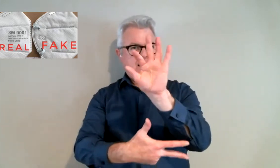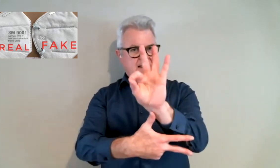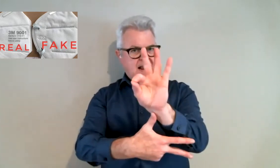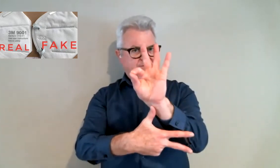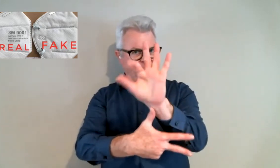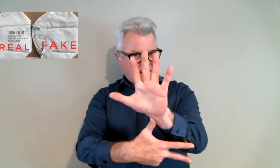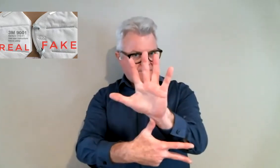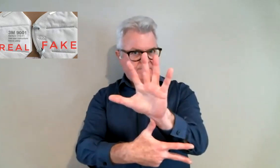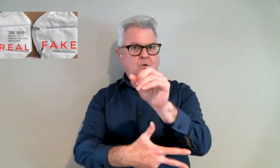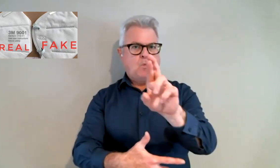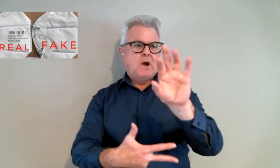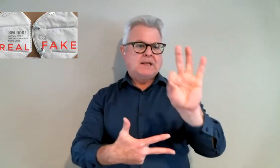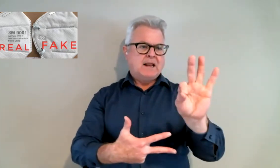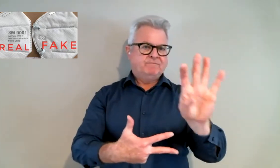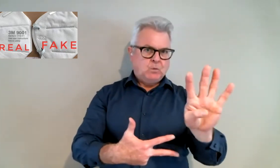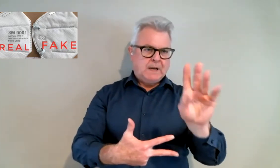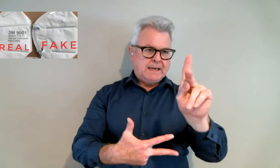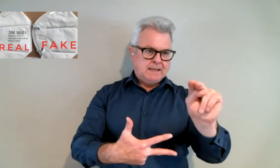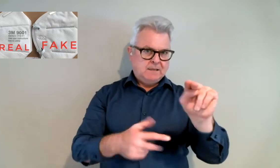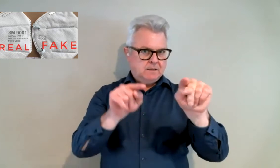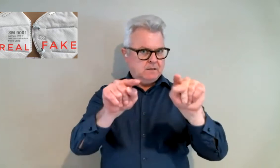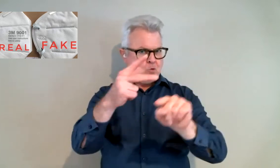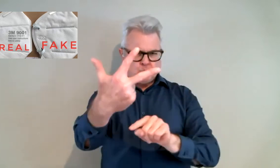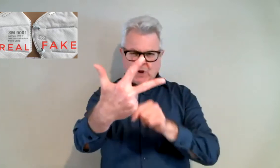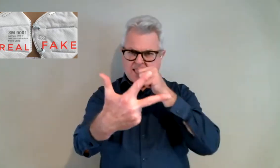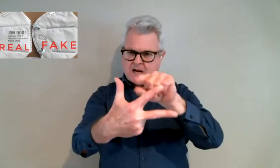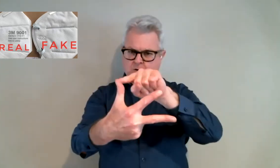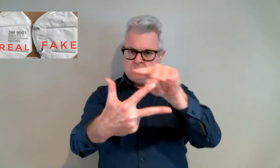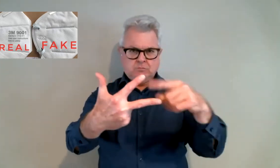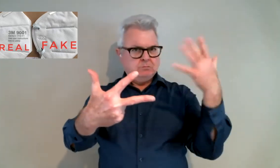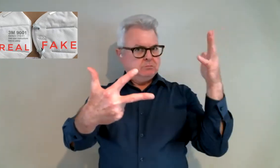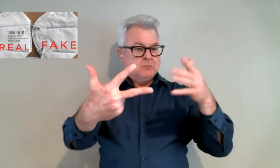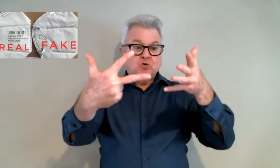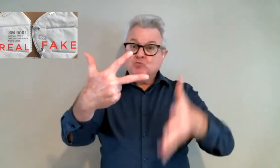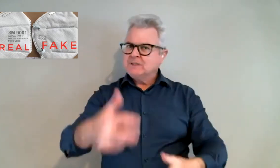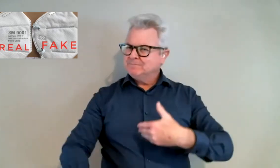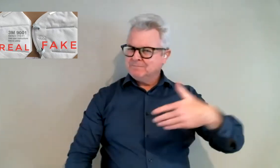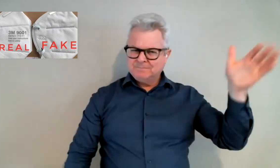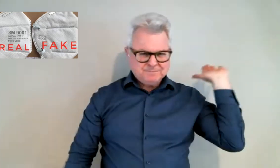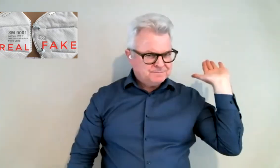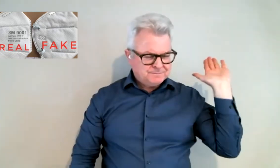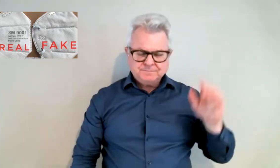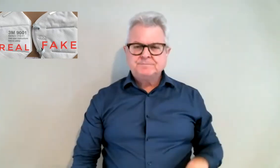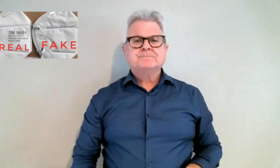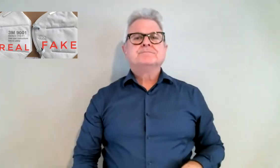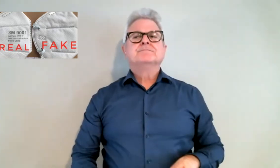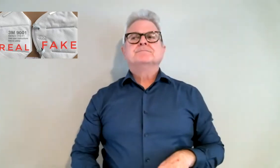It has to be a 95 or a 94. So it would be a K95,